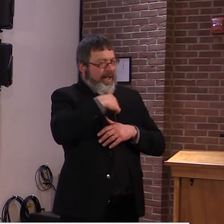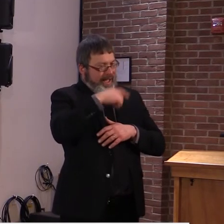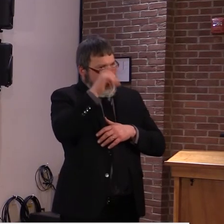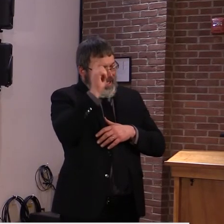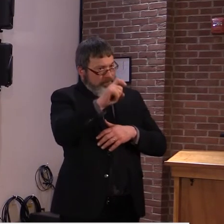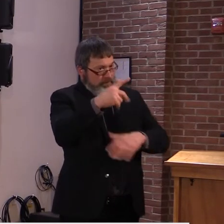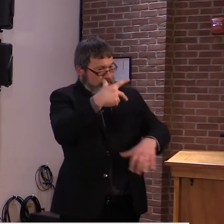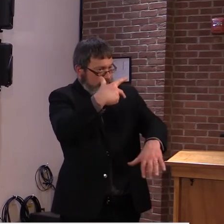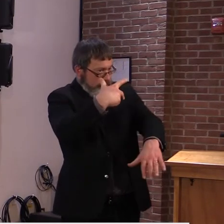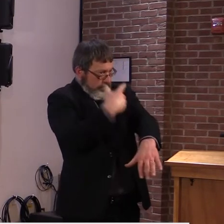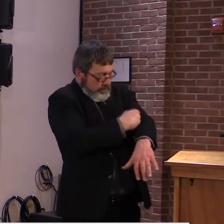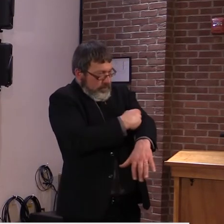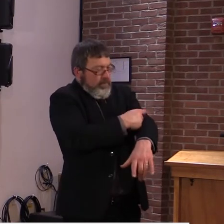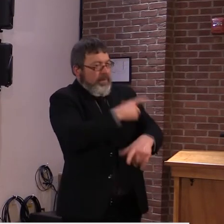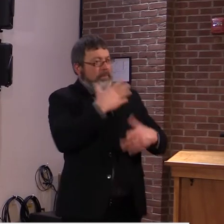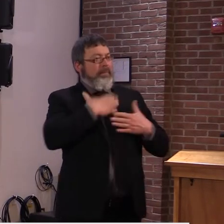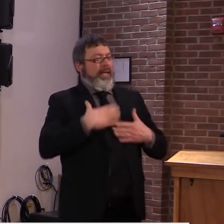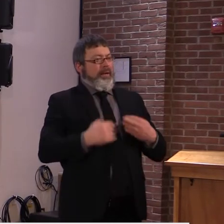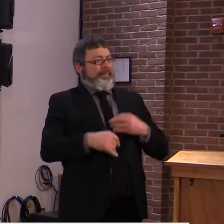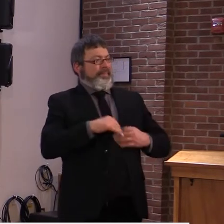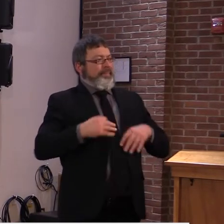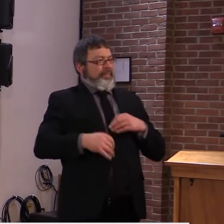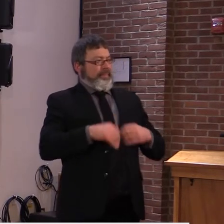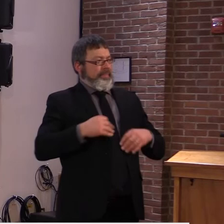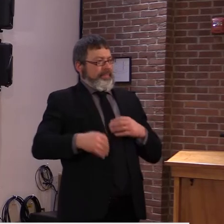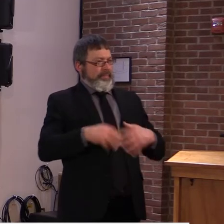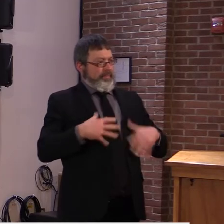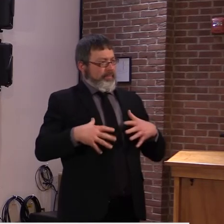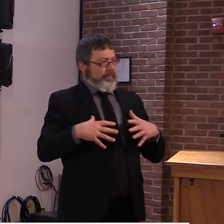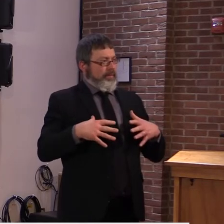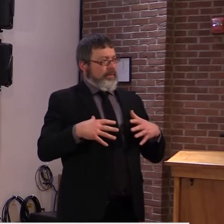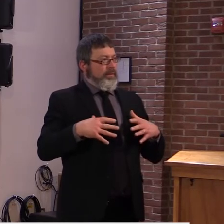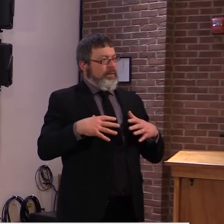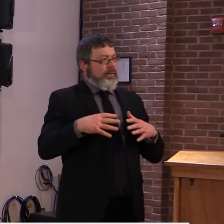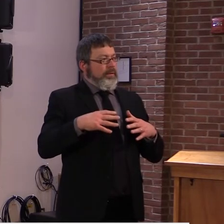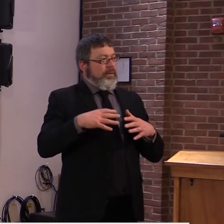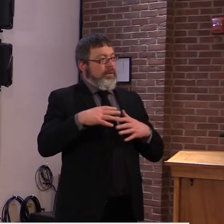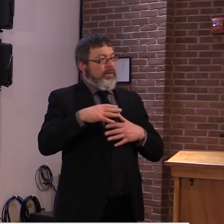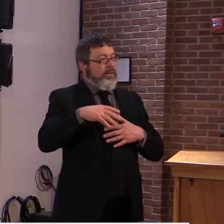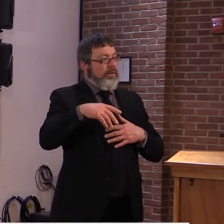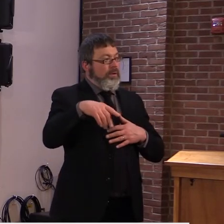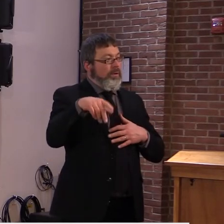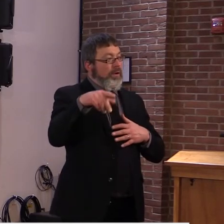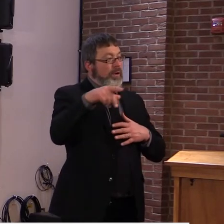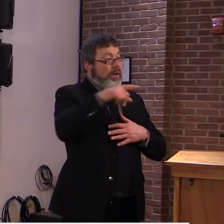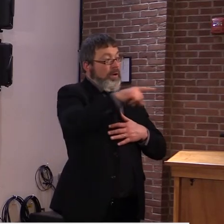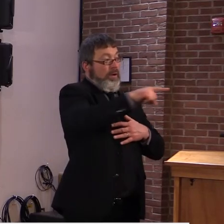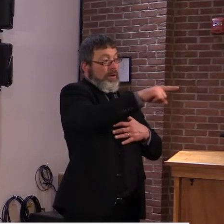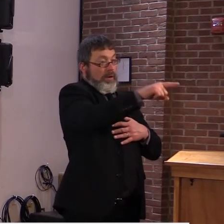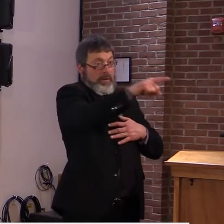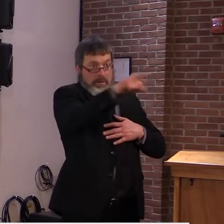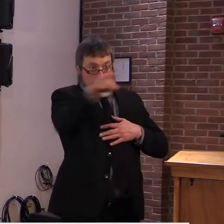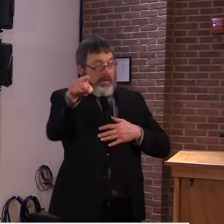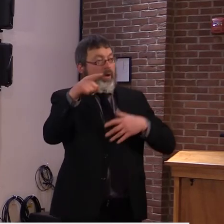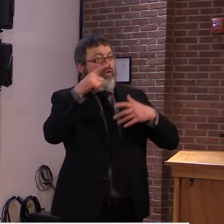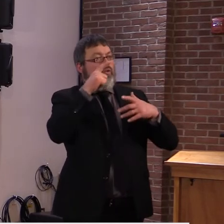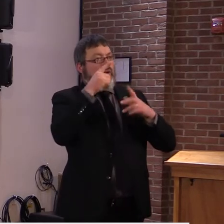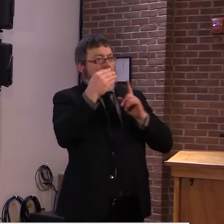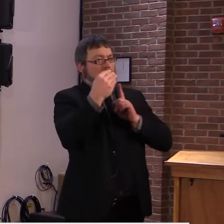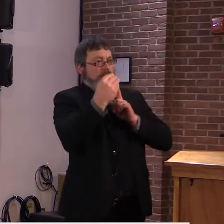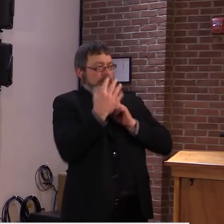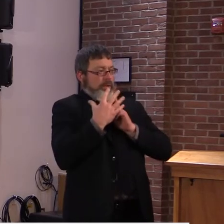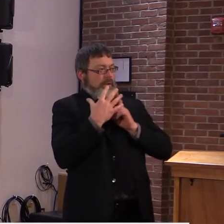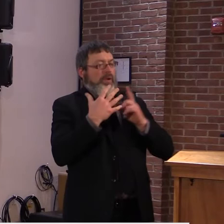most of the people who would have been exposed to the virus have already been exposed, that even if they aren't testing positive, they may subsequently